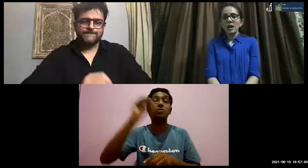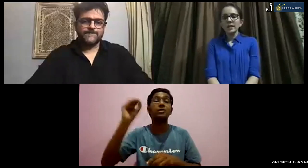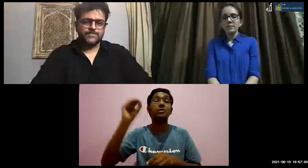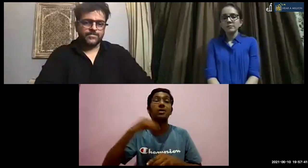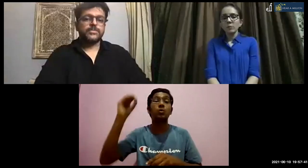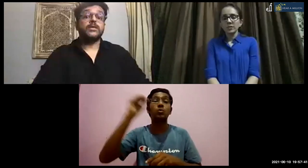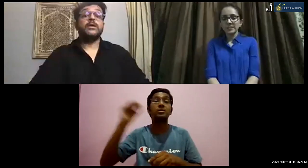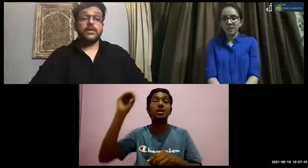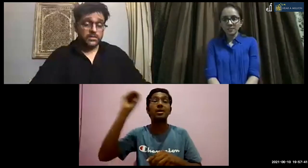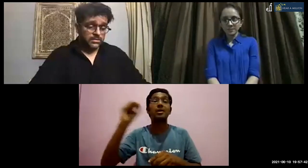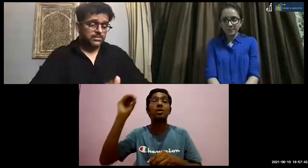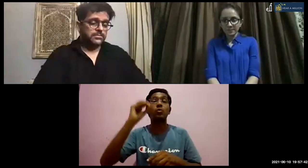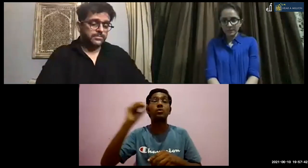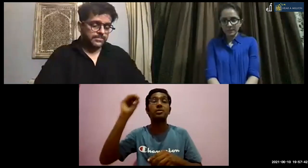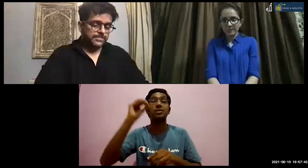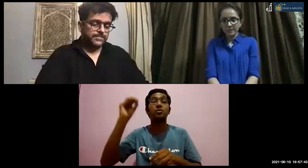So I am from Odisha.